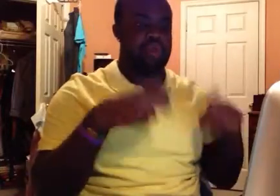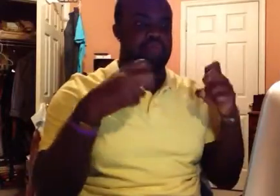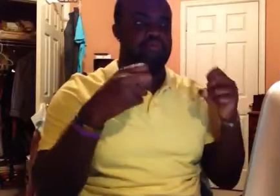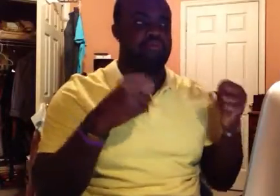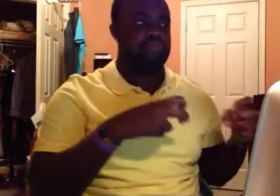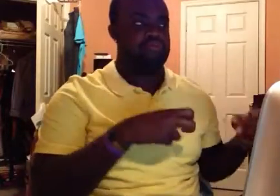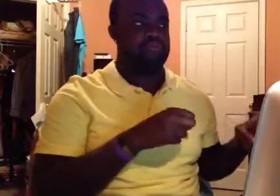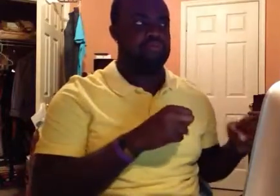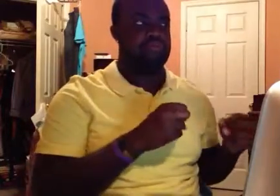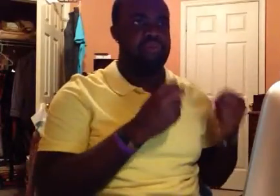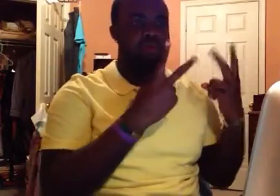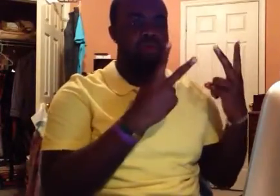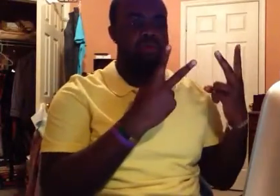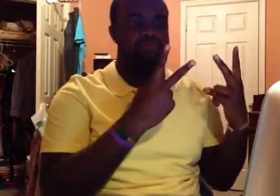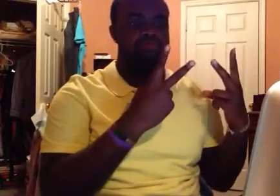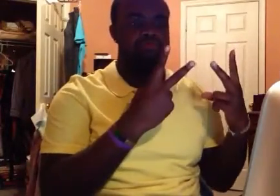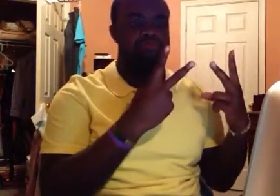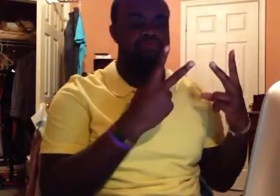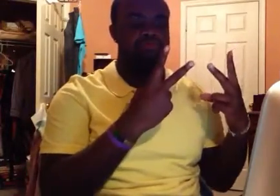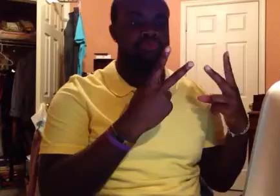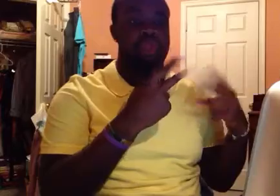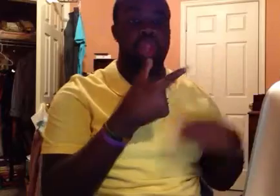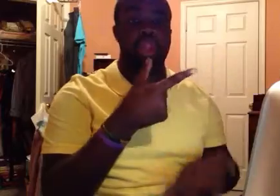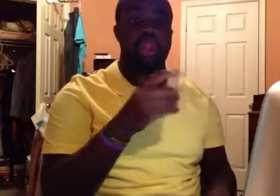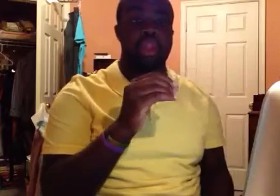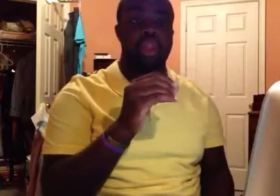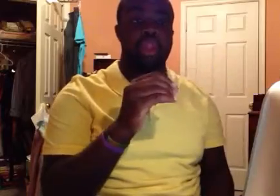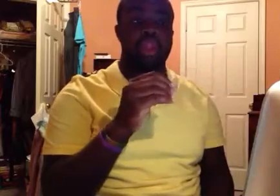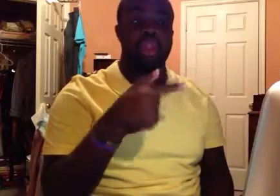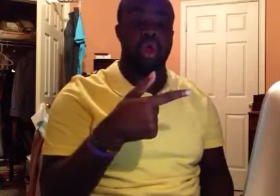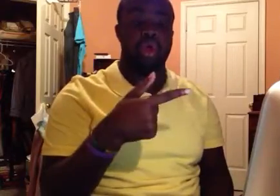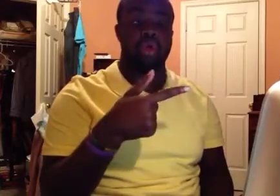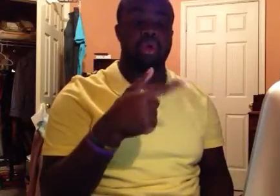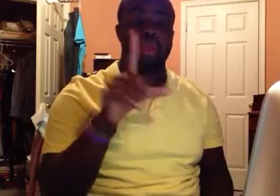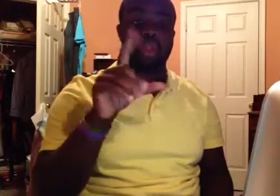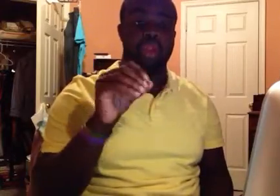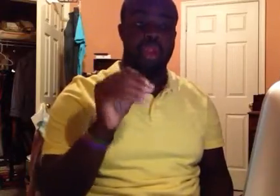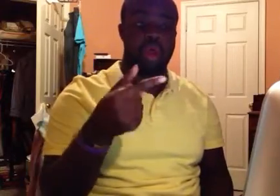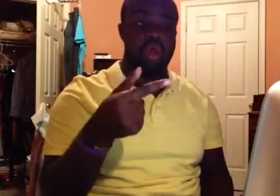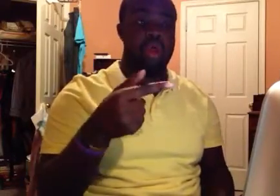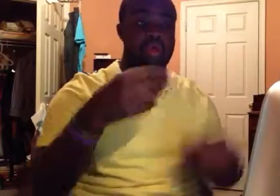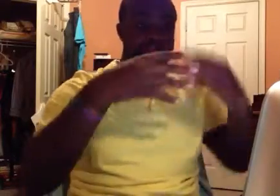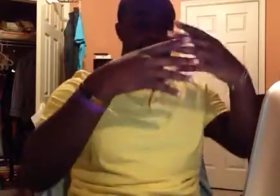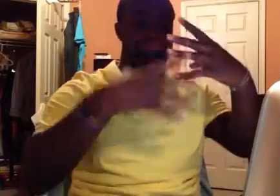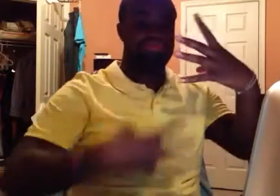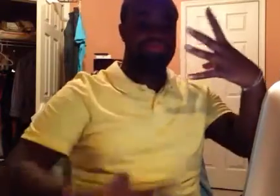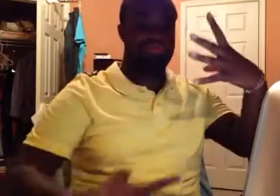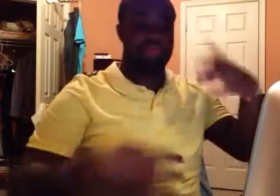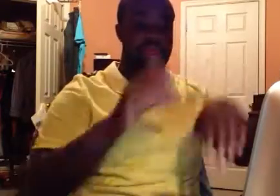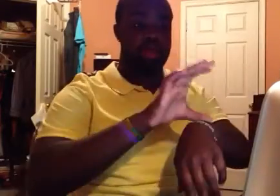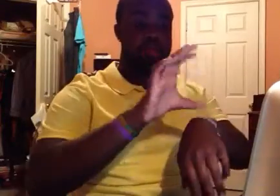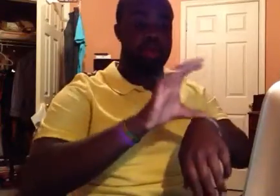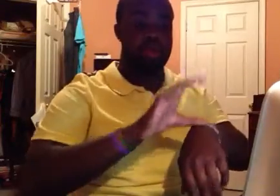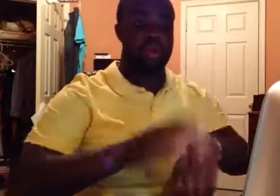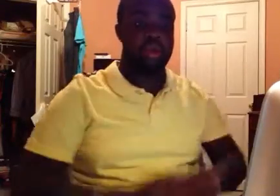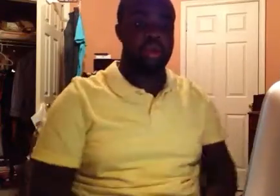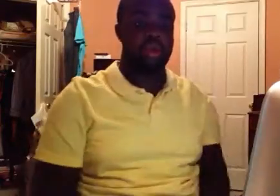pull up a log of all of the employees that work there and match up numbers to ensure that, in fact, the employee is an existing